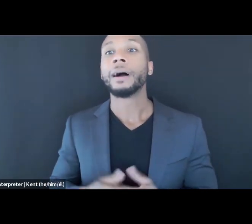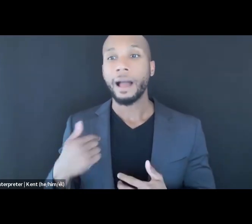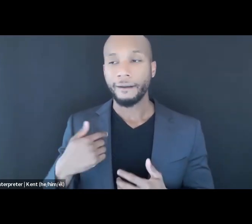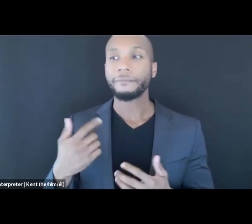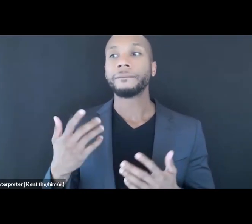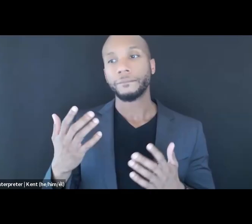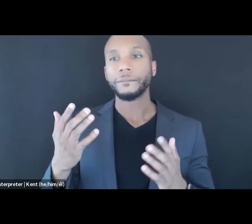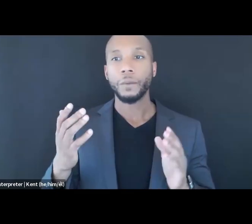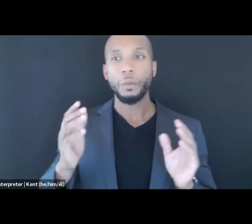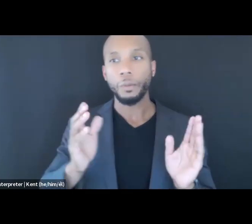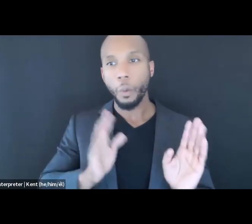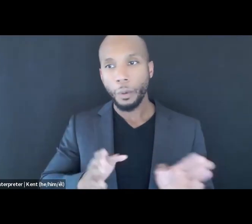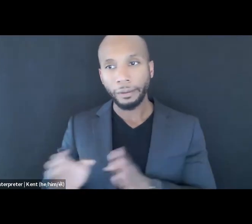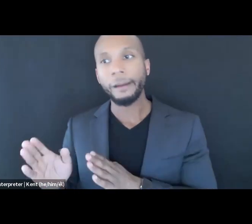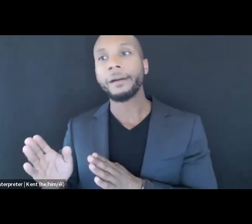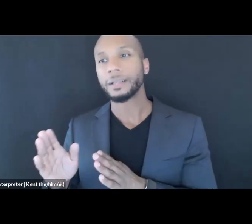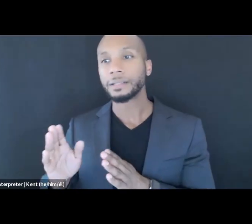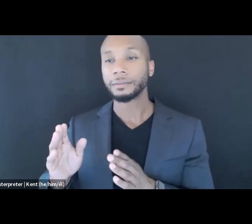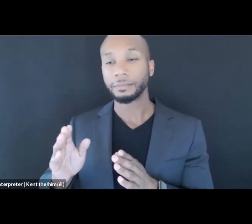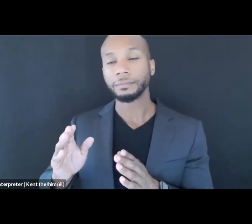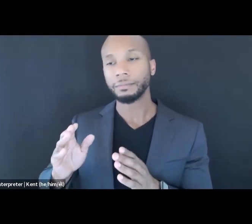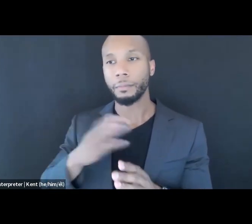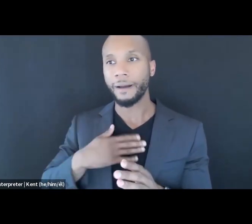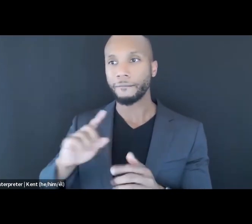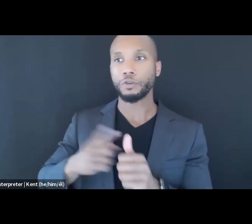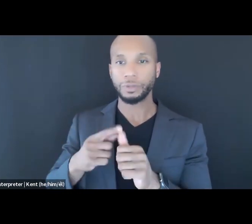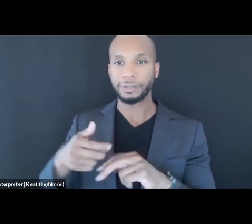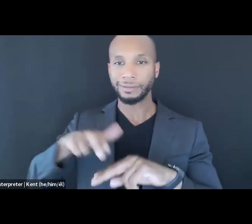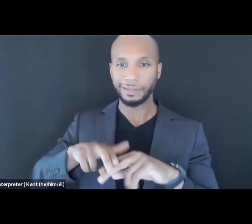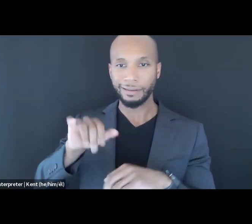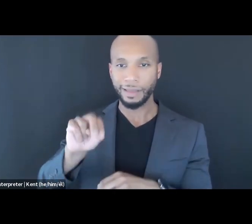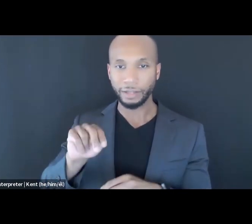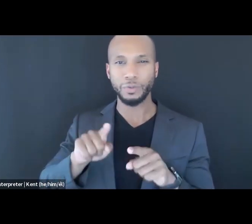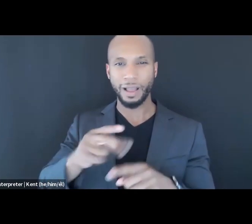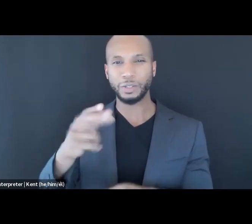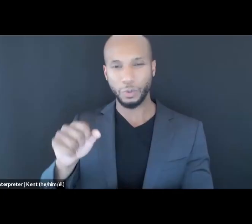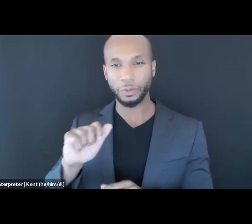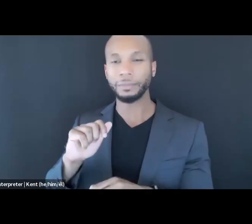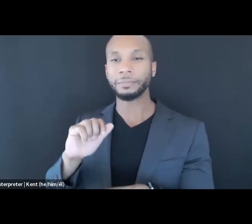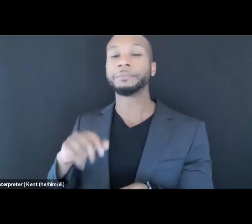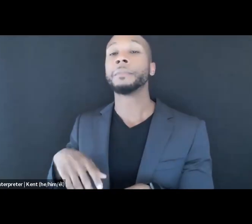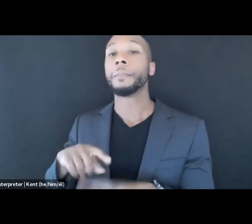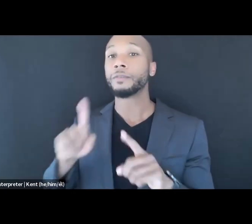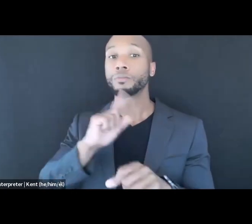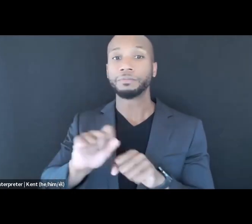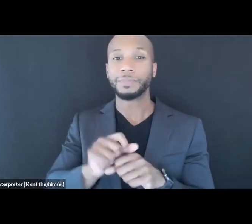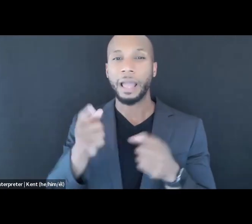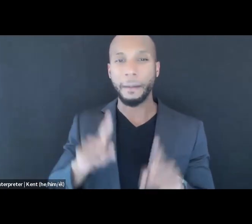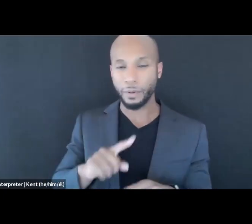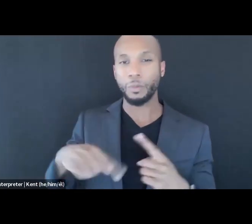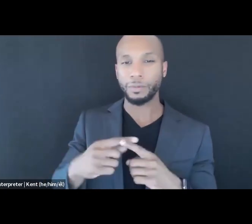my first sit-in when I was in high school. It actually was when I was in elementary